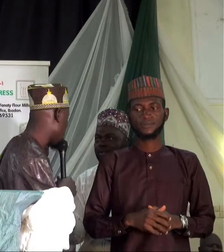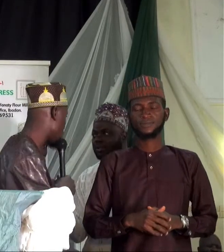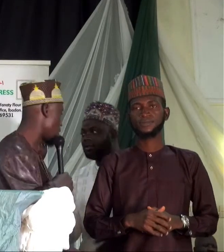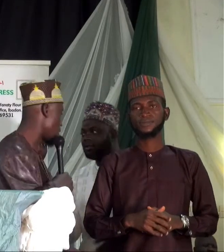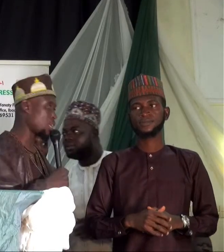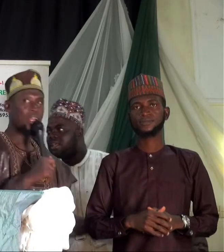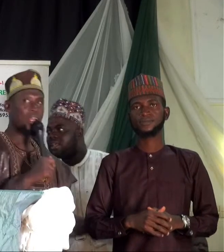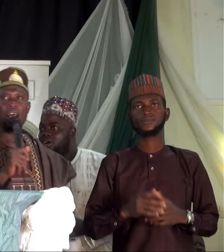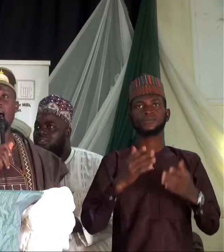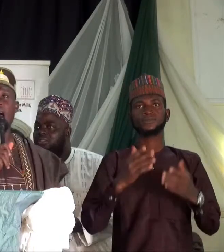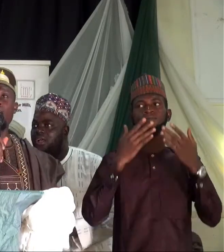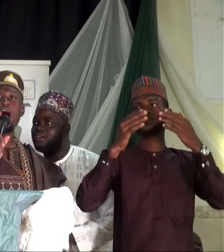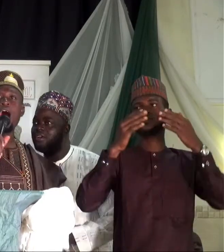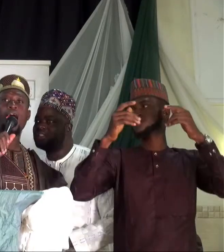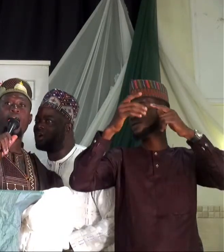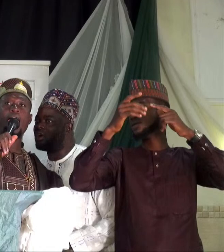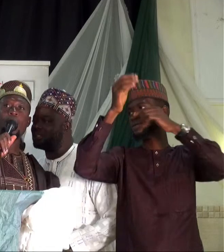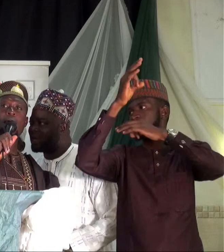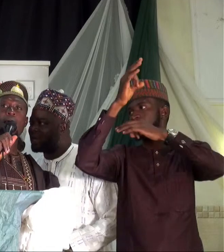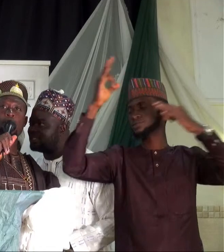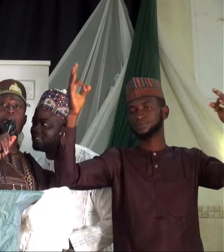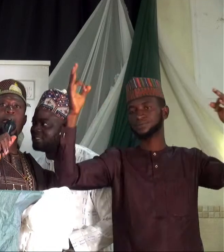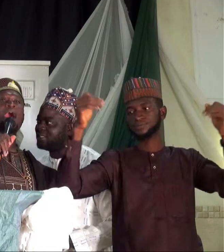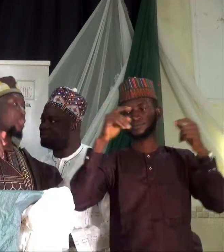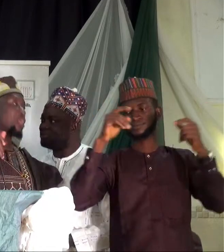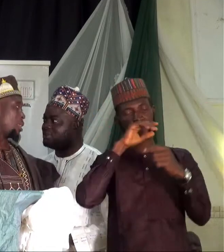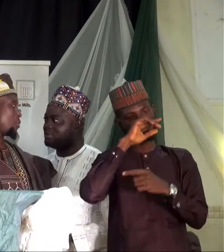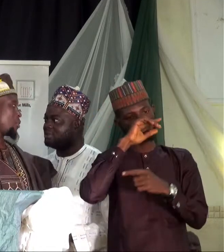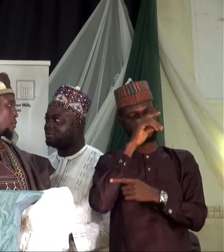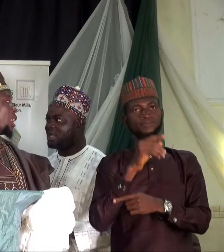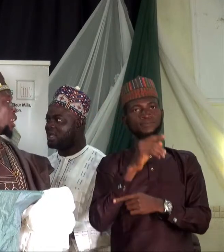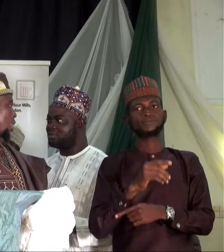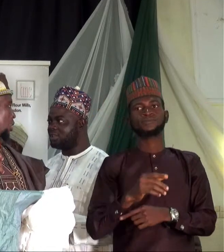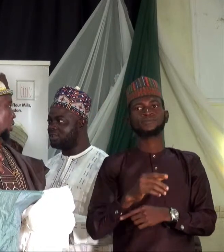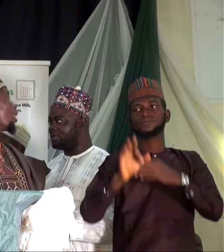lọ. Aláwọ̀ Akpa. Tẹ̀bí.